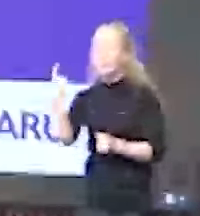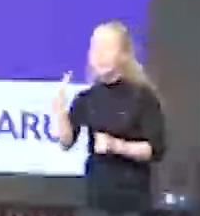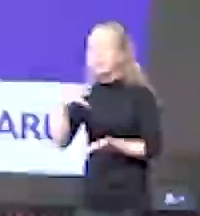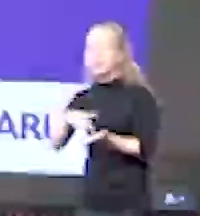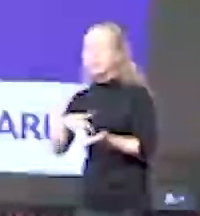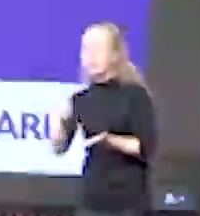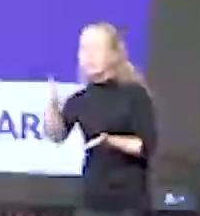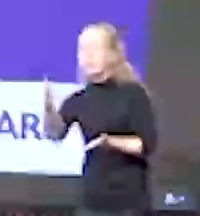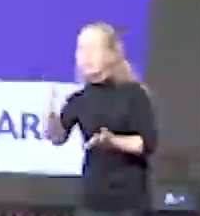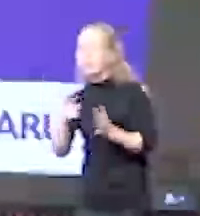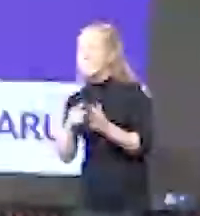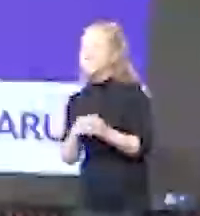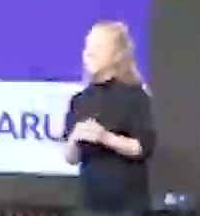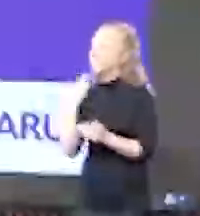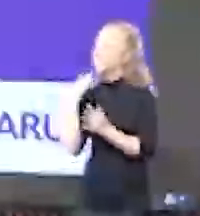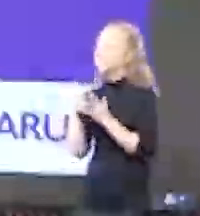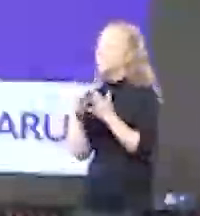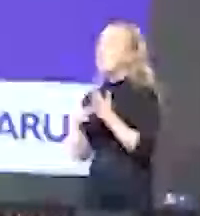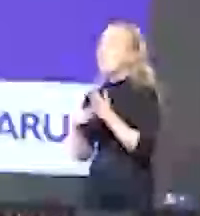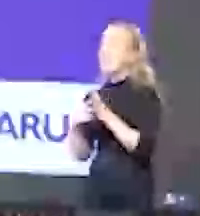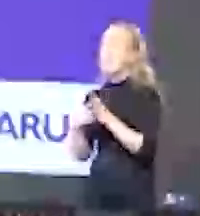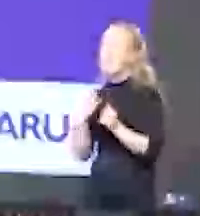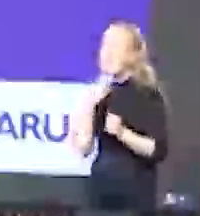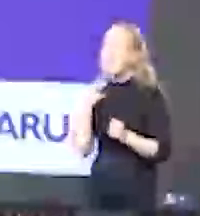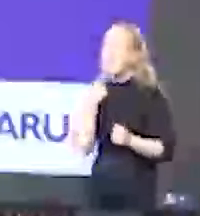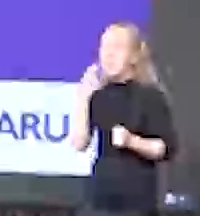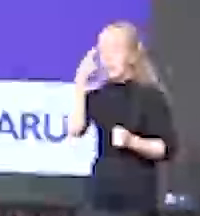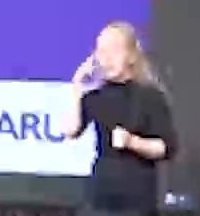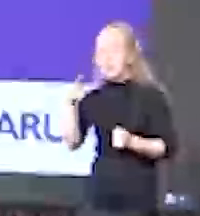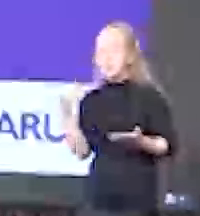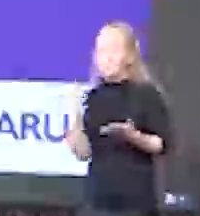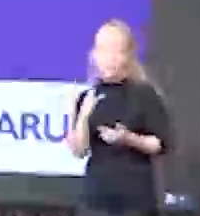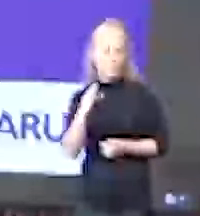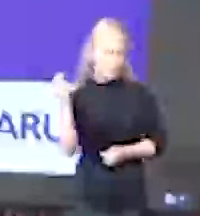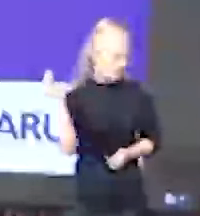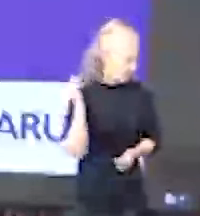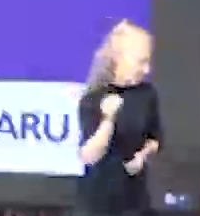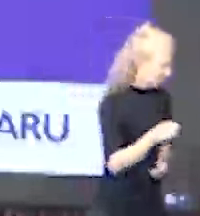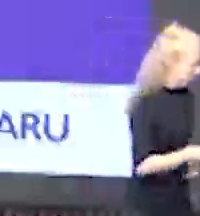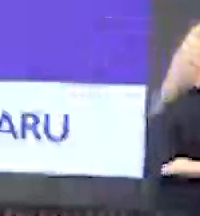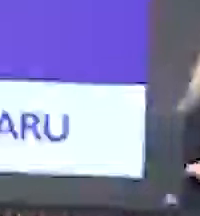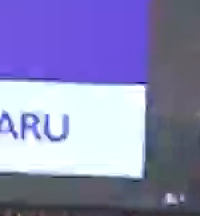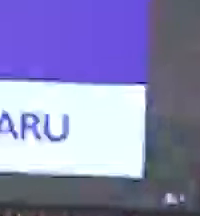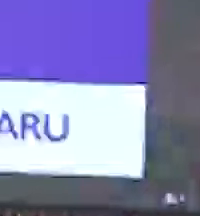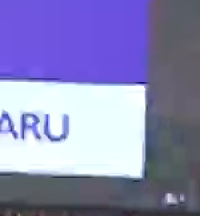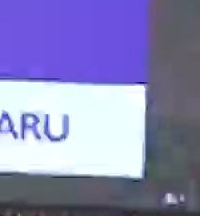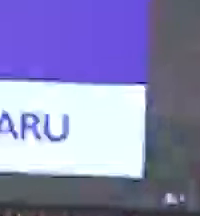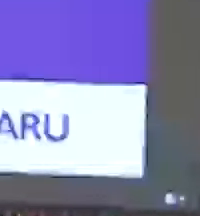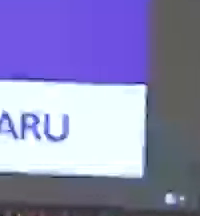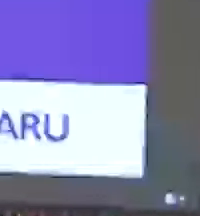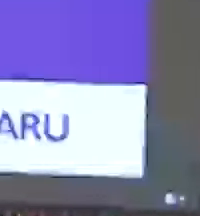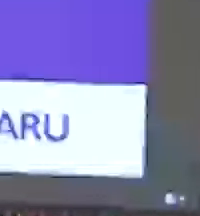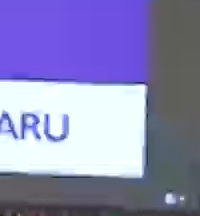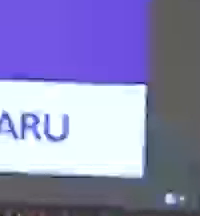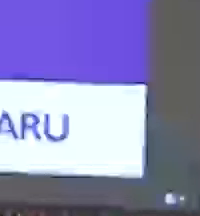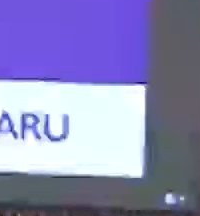middle. Thank you, Emma. I'll get you, of course, just to state your name and where you're from, and then jump straight into your question. Thank you.